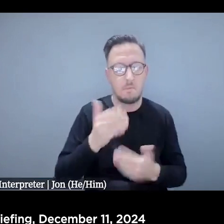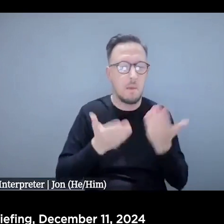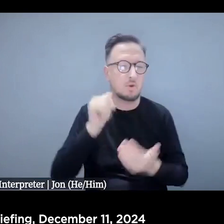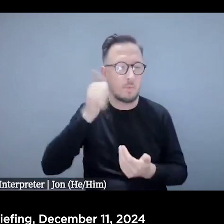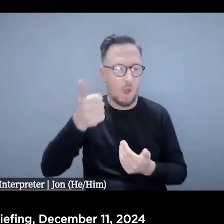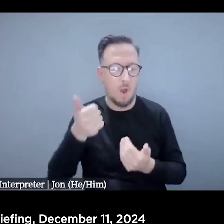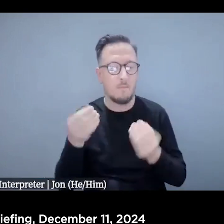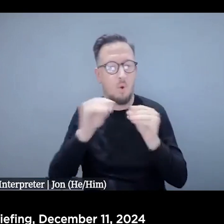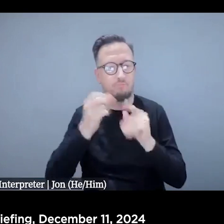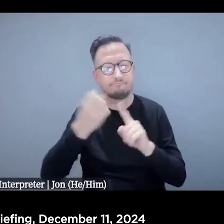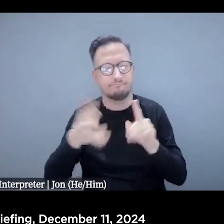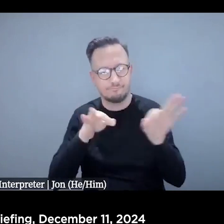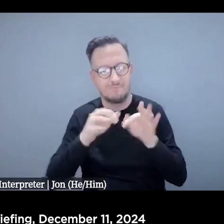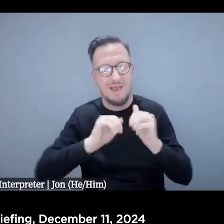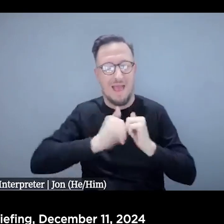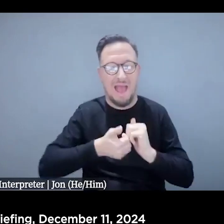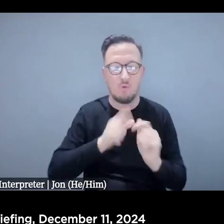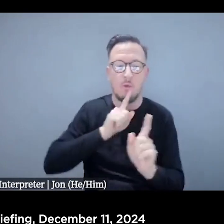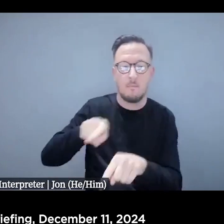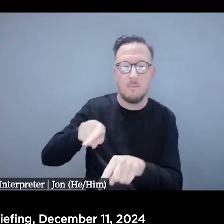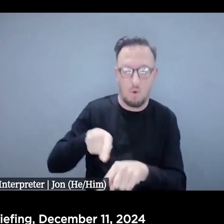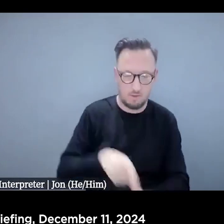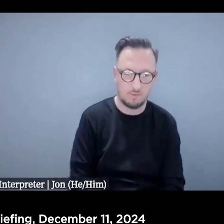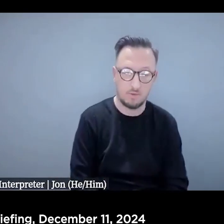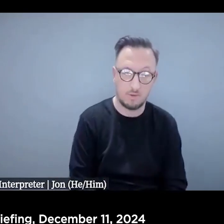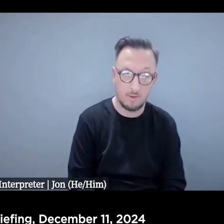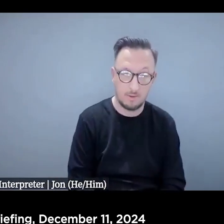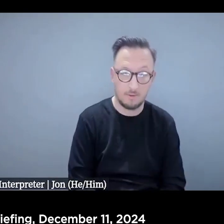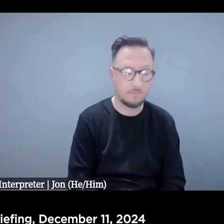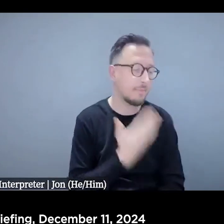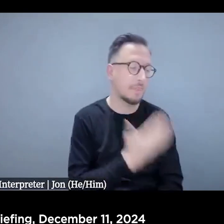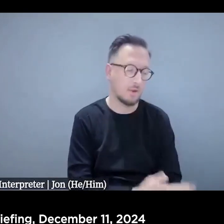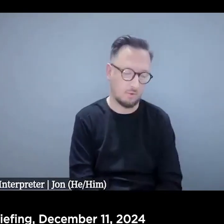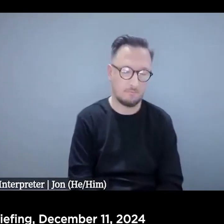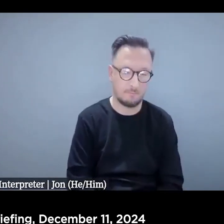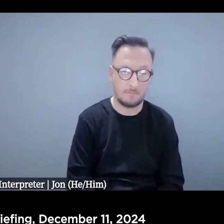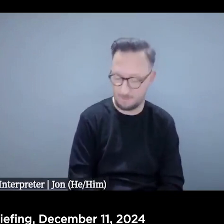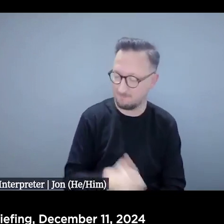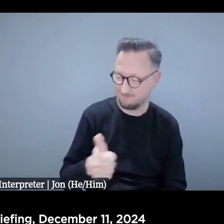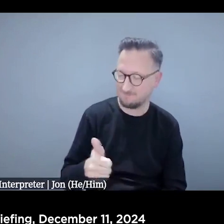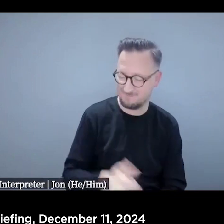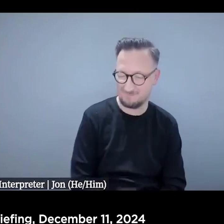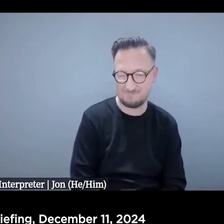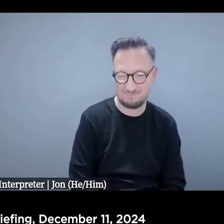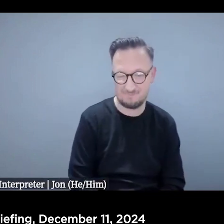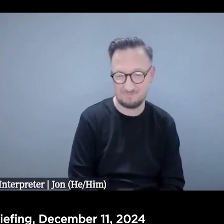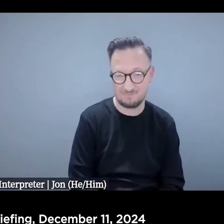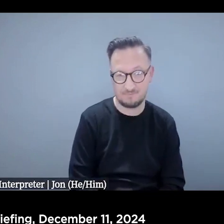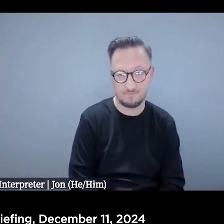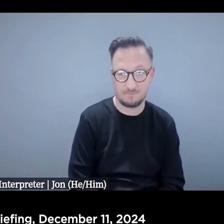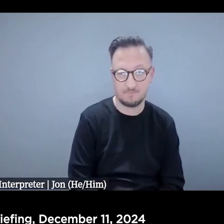how to report those areas. Thank you so much, Stacy. Yeah, thanks, Taylor.